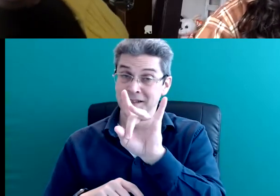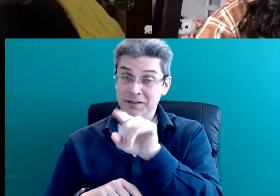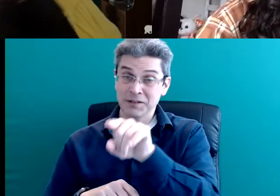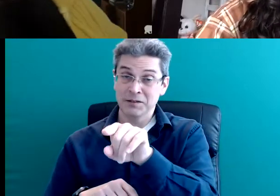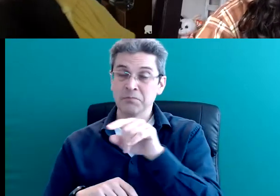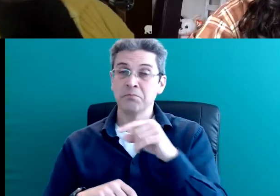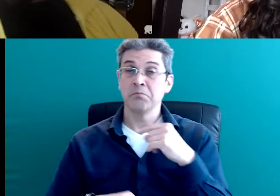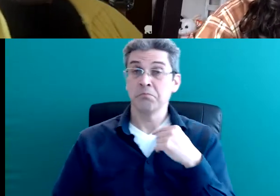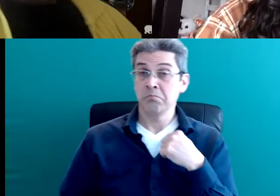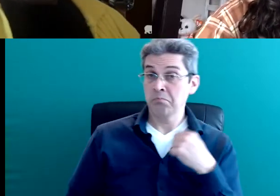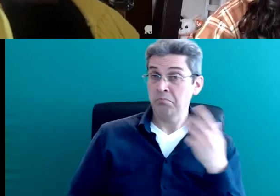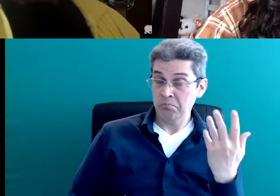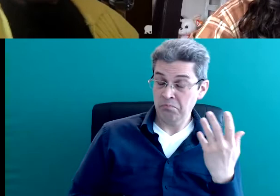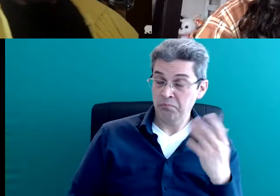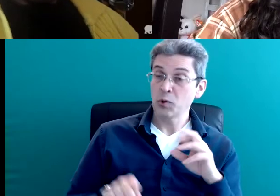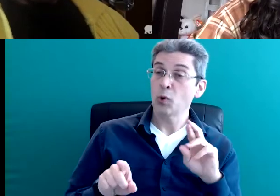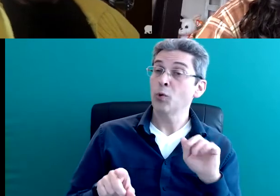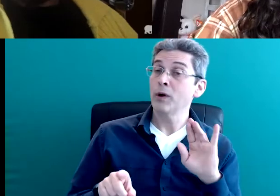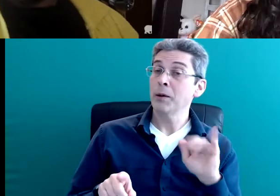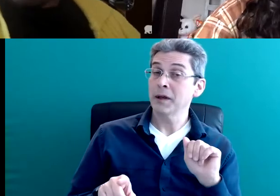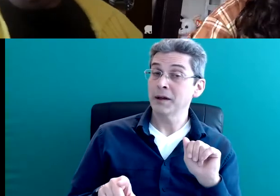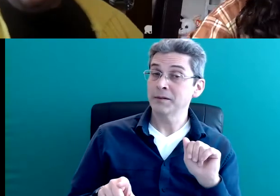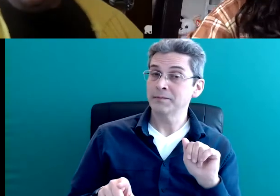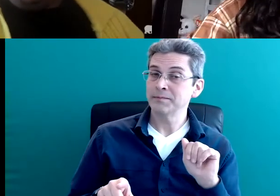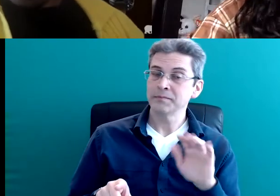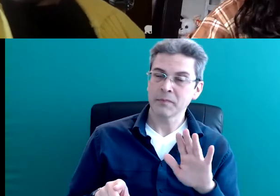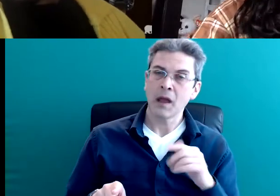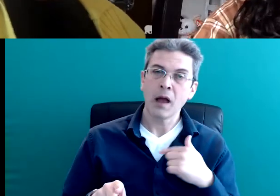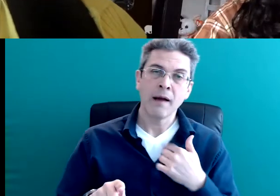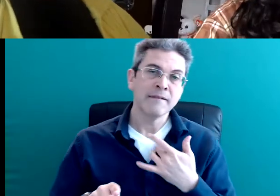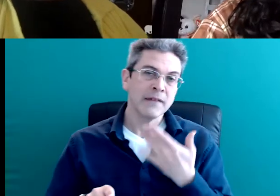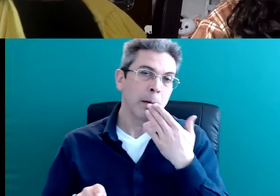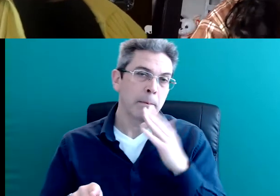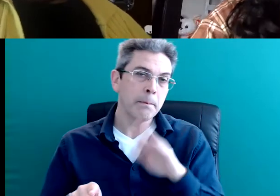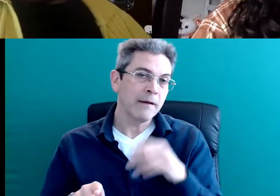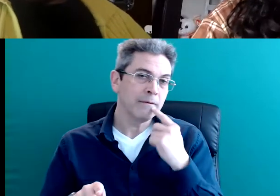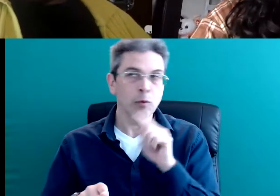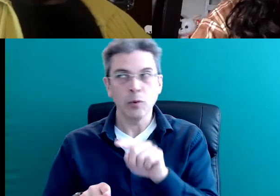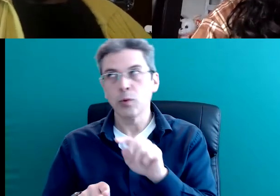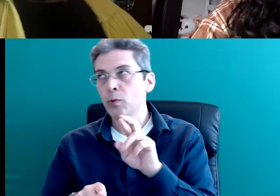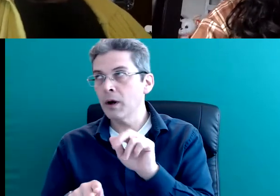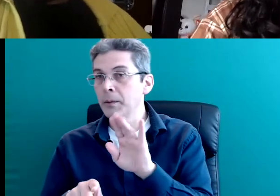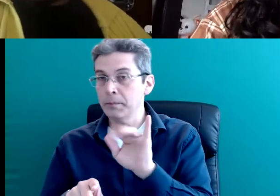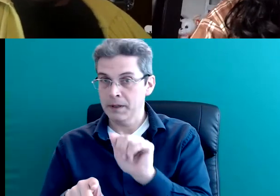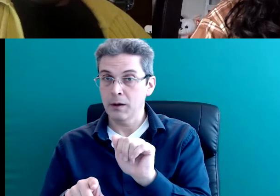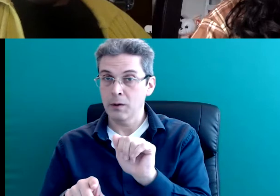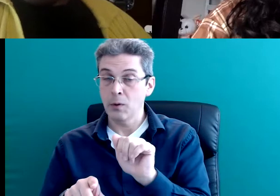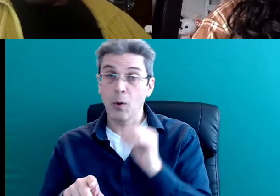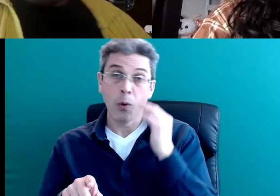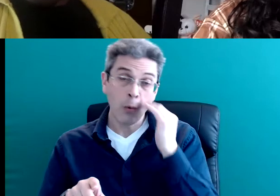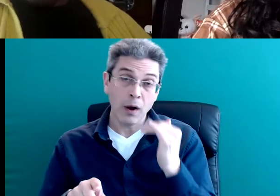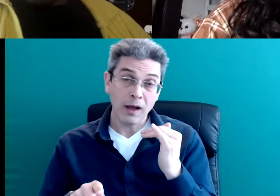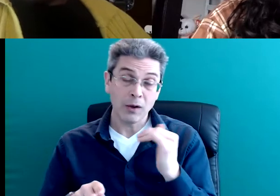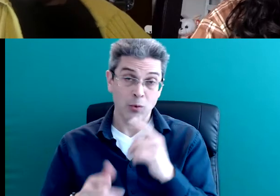and be like, Rabia is just, and I feel bad for Rabia, because realistically, the ableism that she